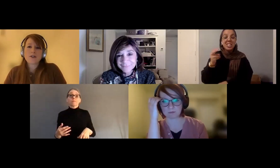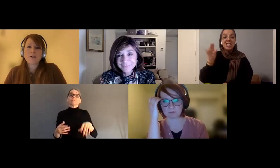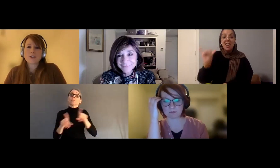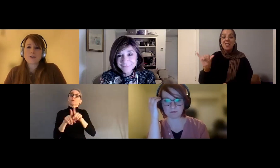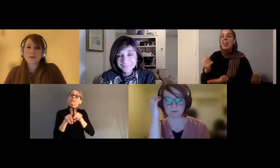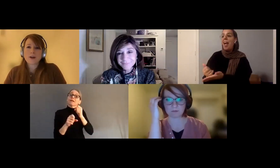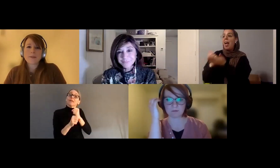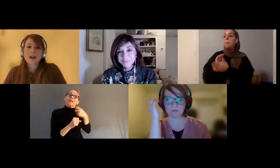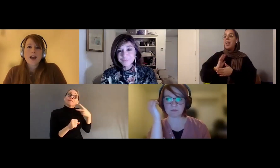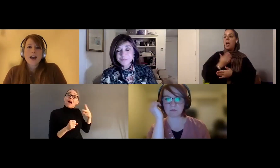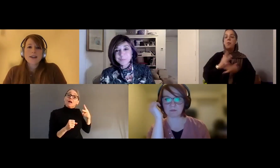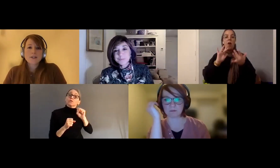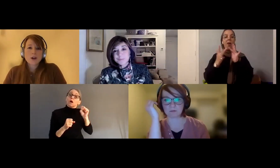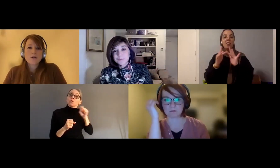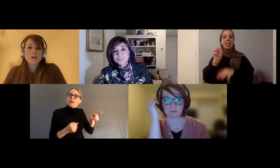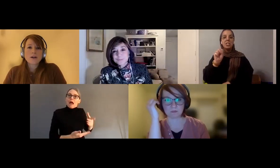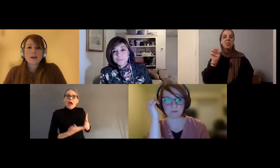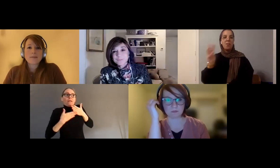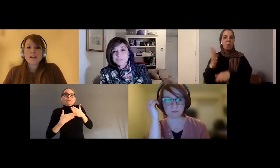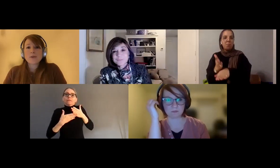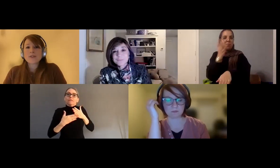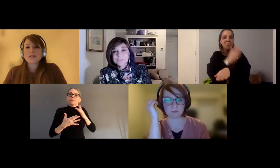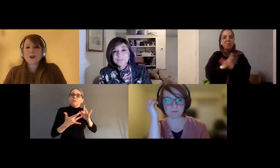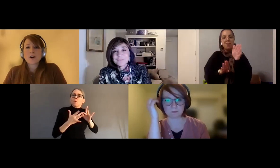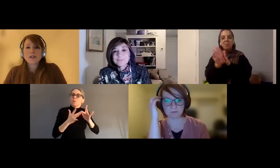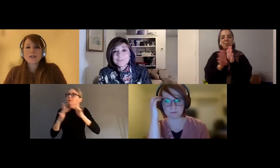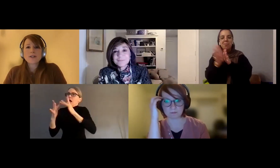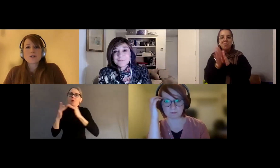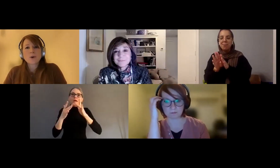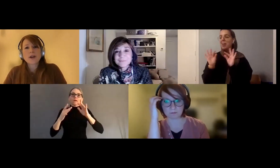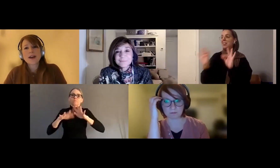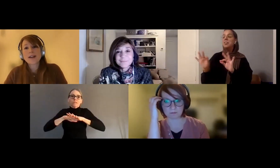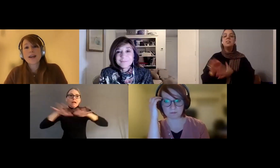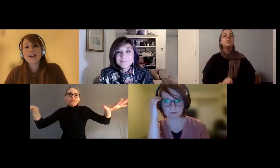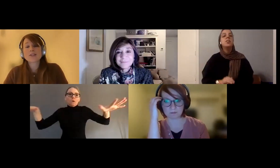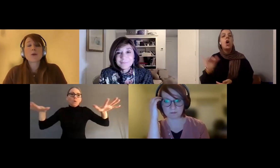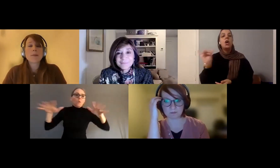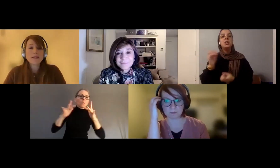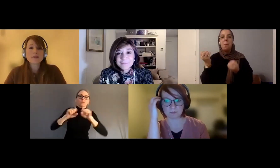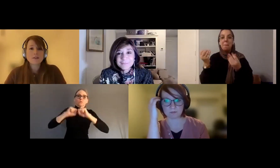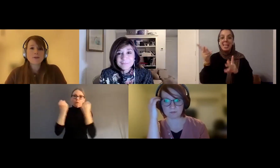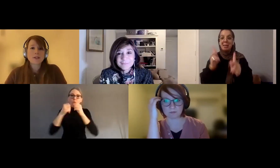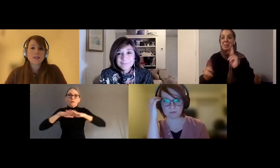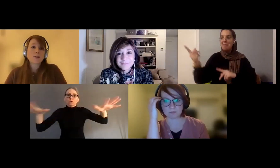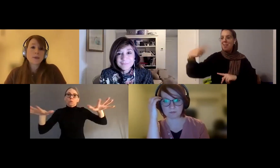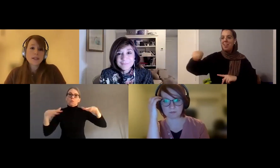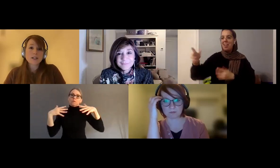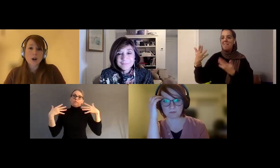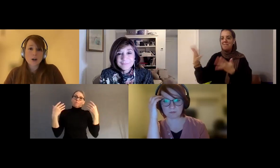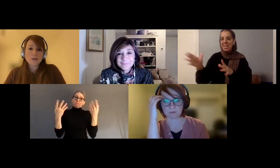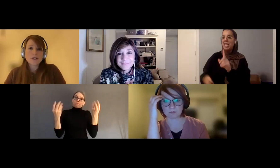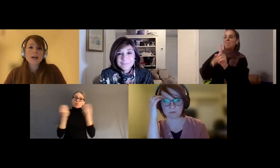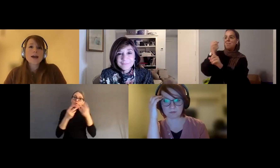of our software. And as you know, and many persons in the audience, your work had and has a tremendous influence on